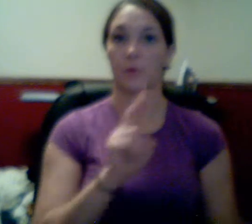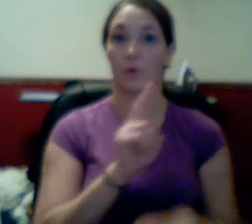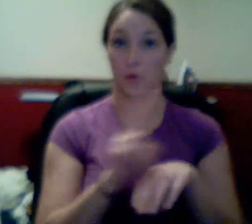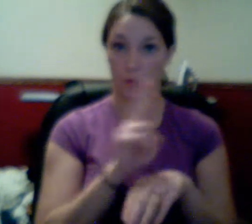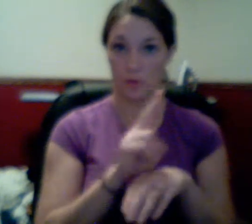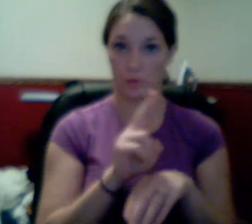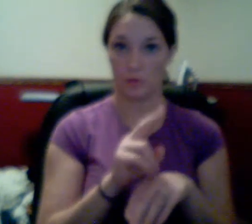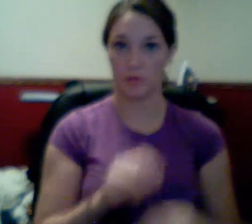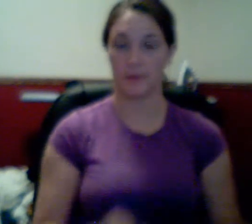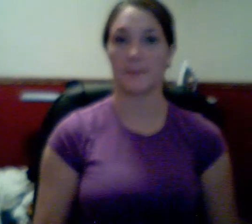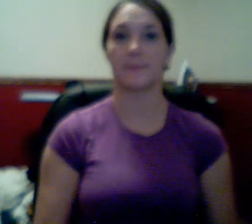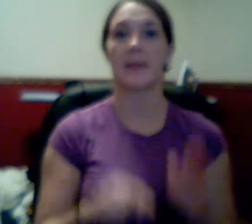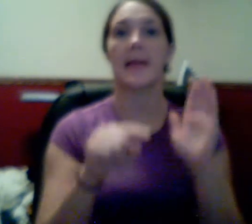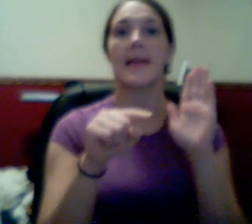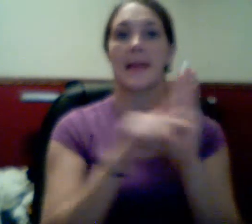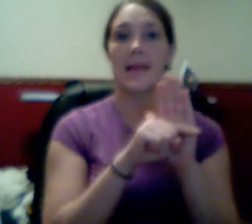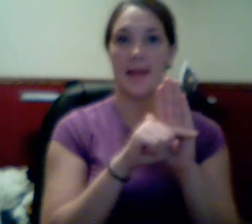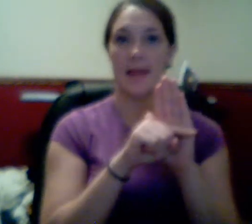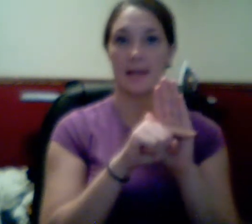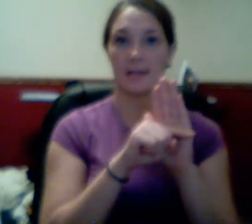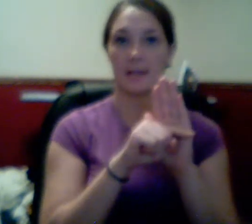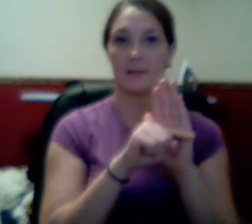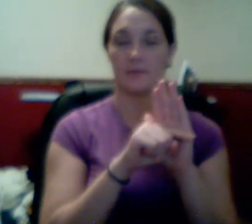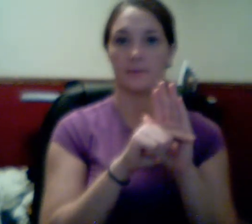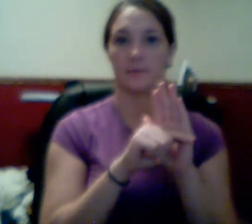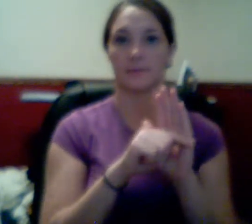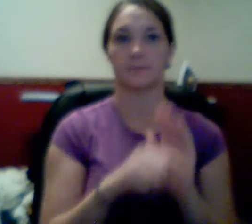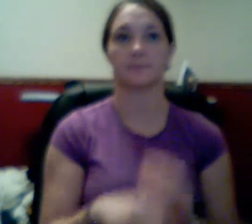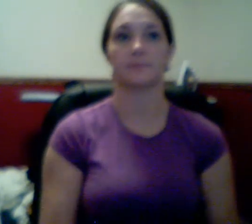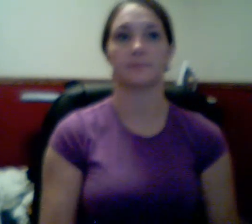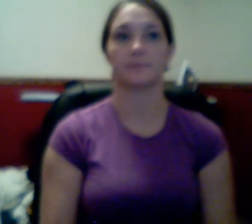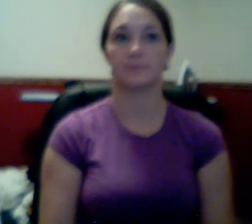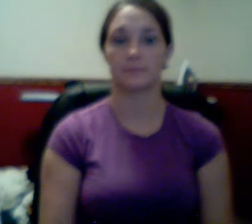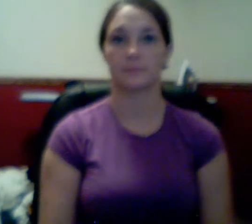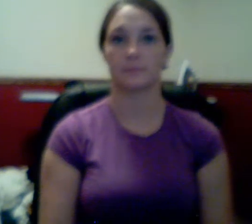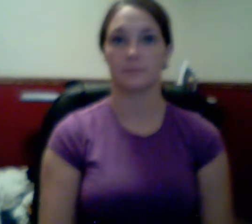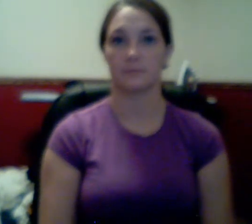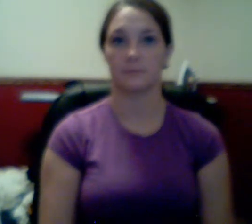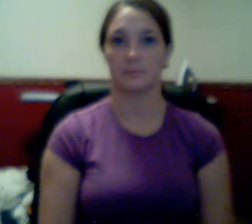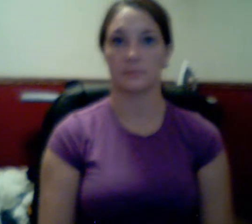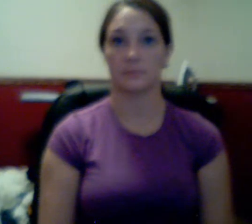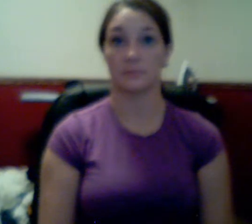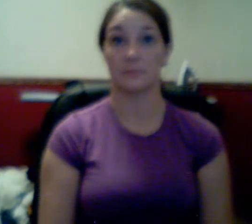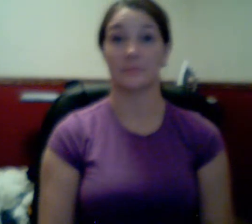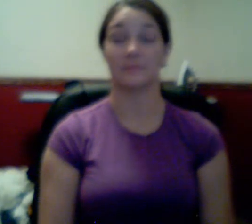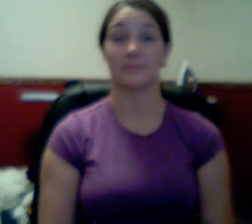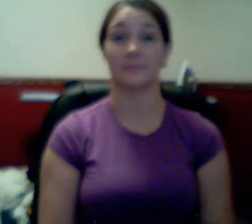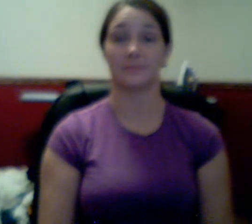negative key, right down here. Now, big warning,